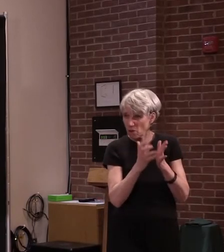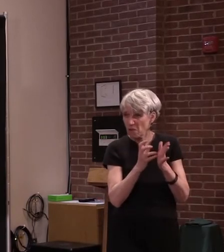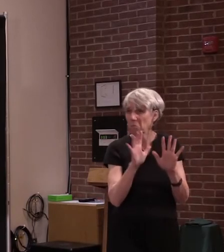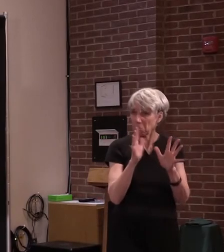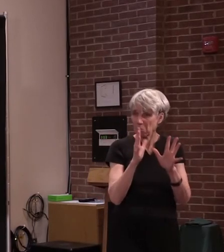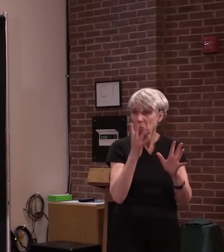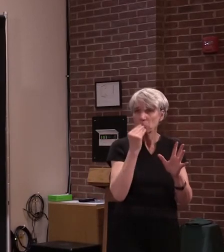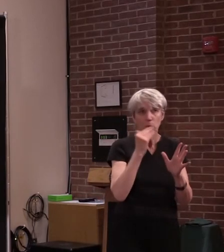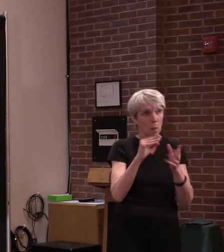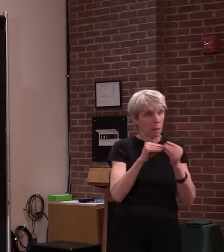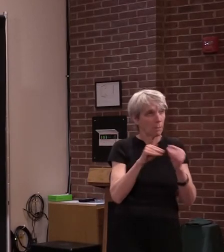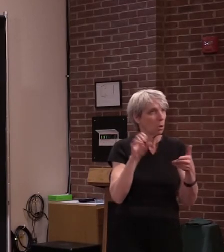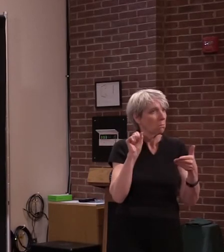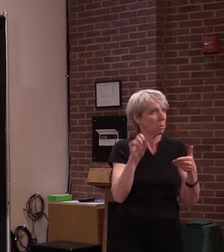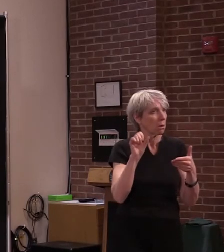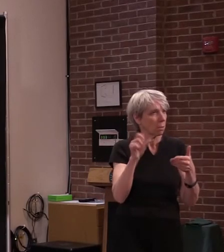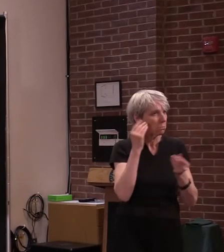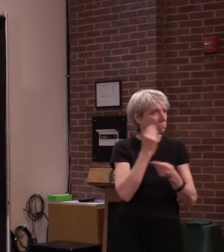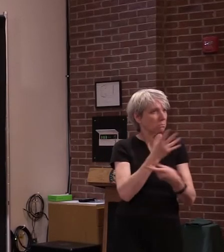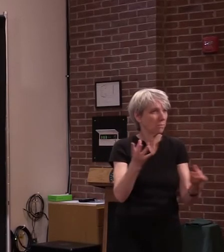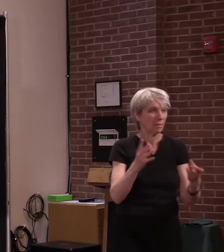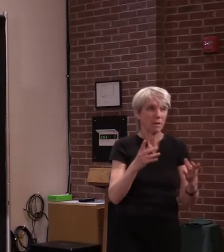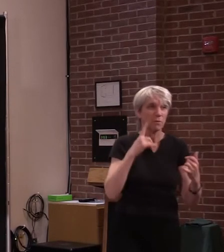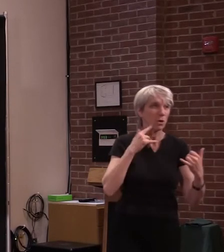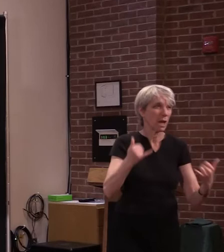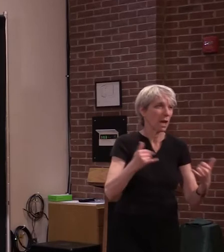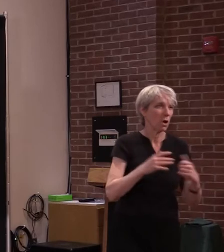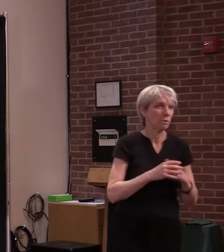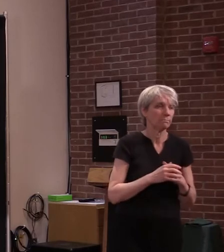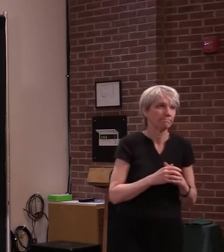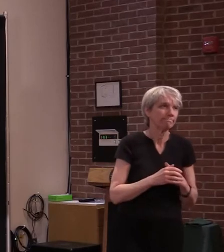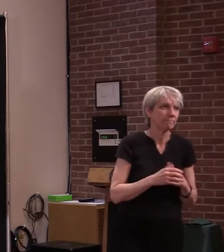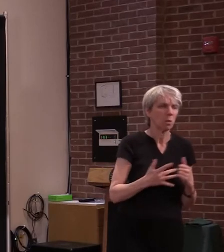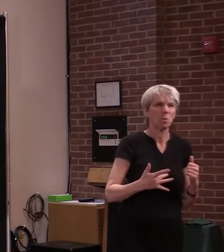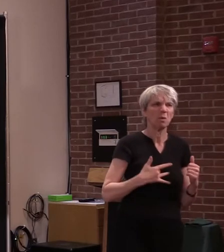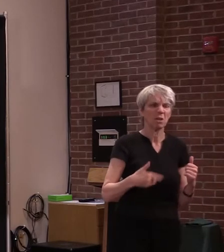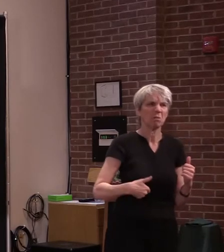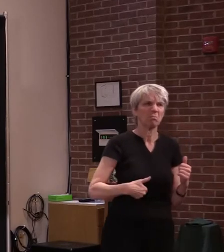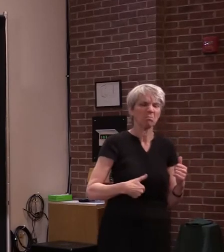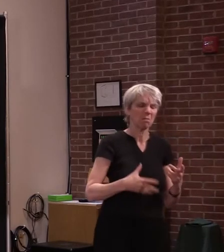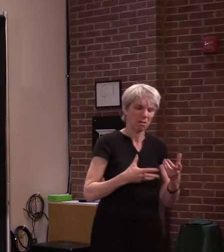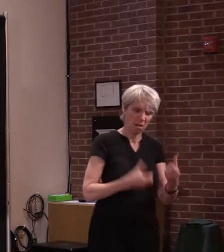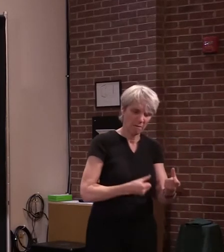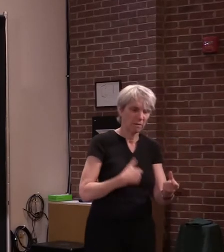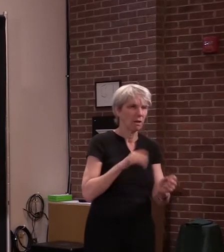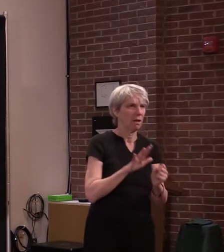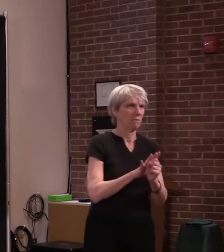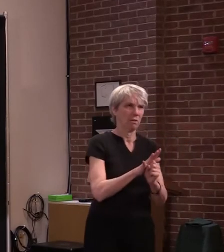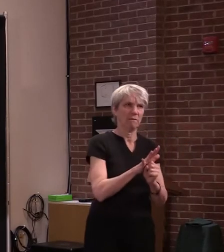the ground. But we feel confident that we have enough to get through the next few